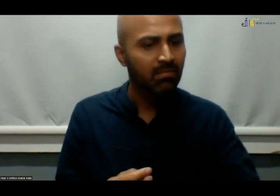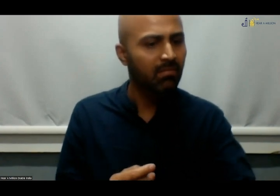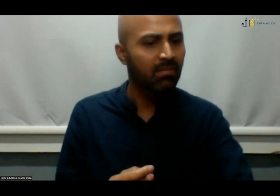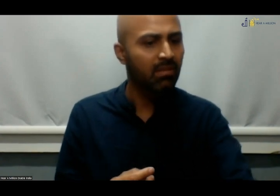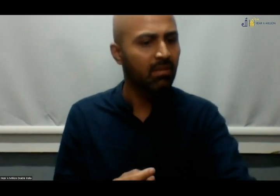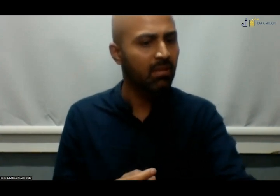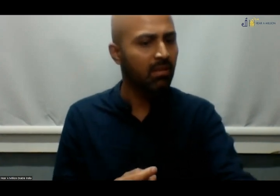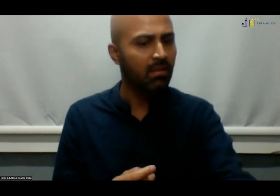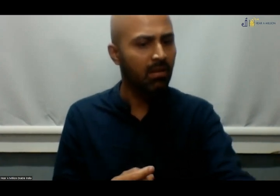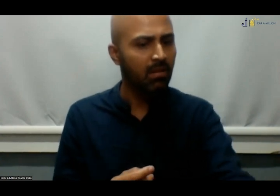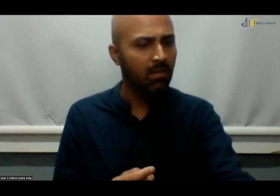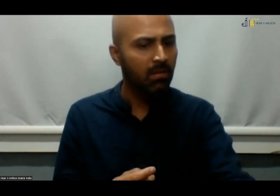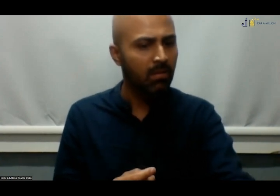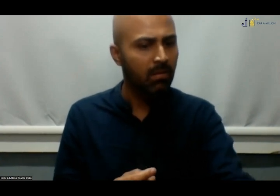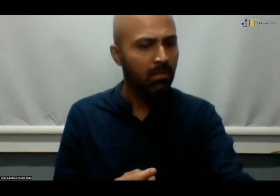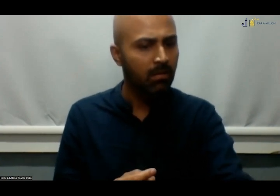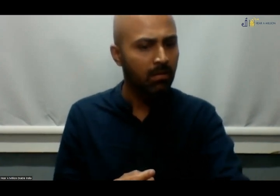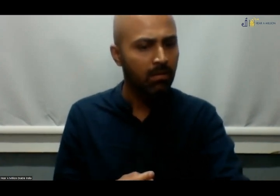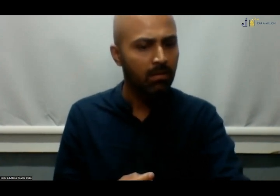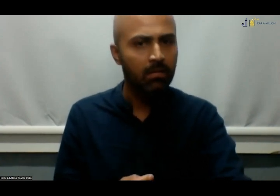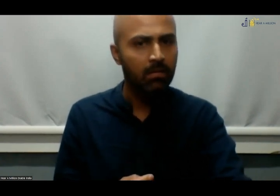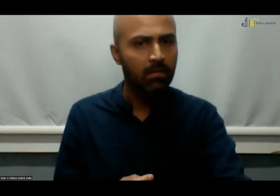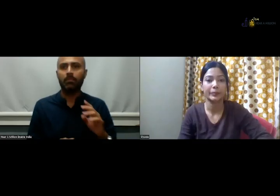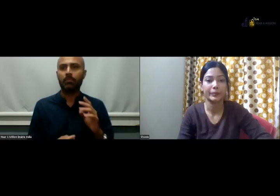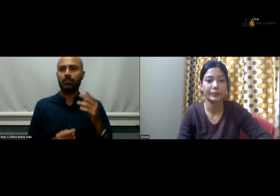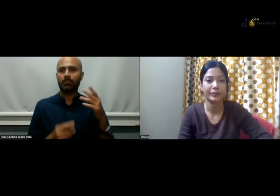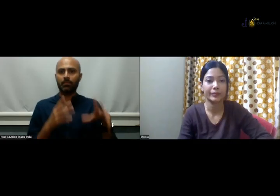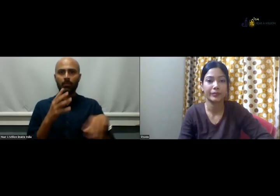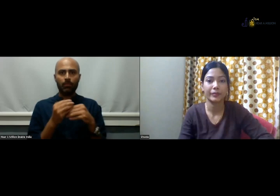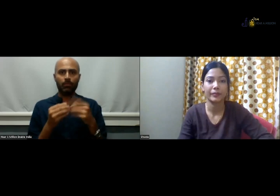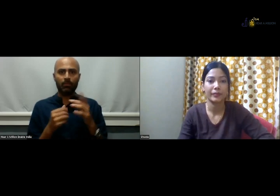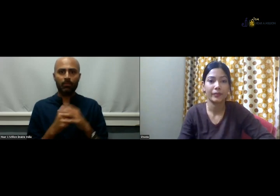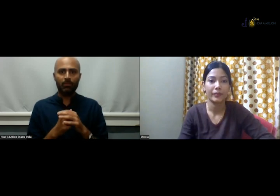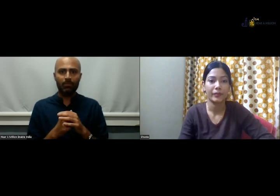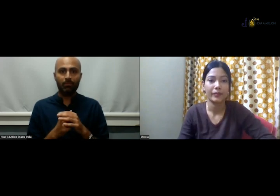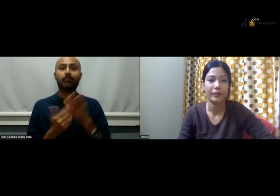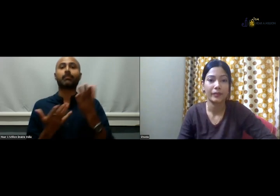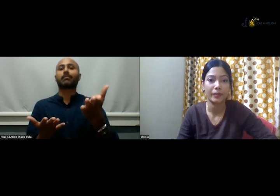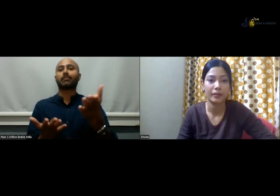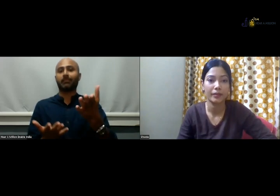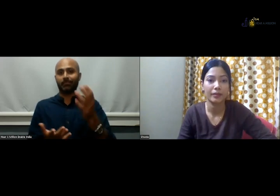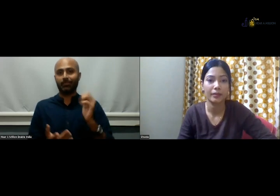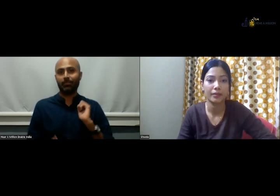Okay, so there is slight changes in the schedule.